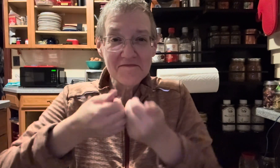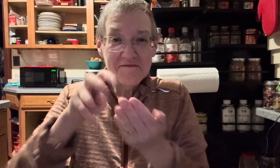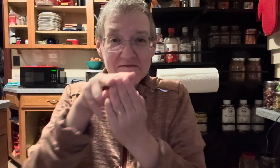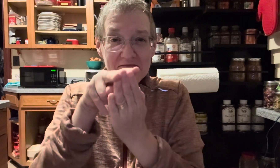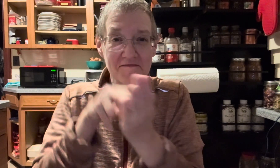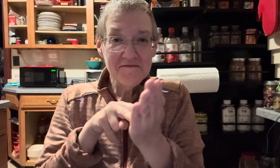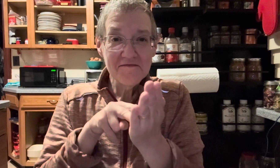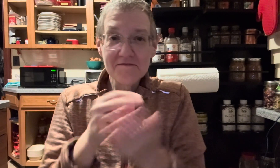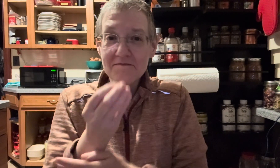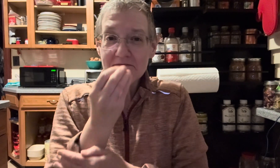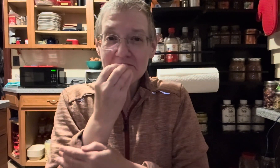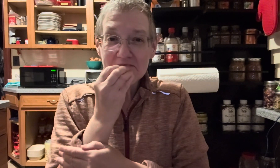food labels.